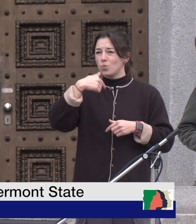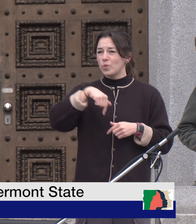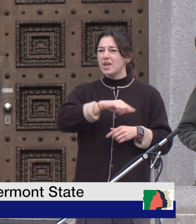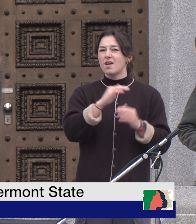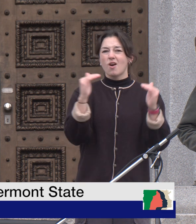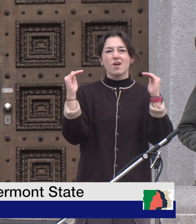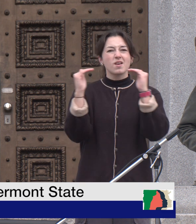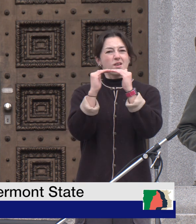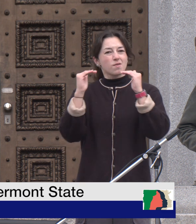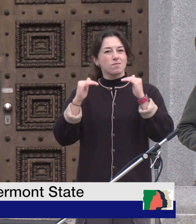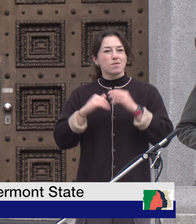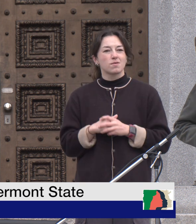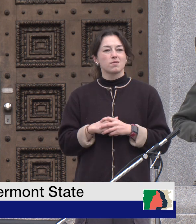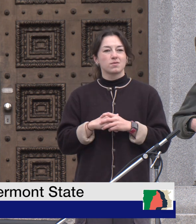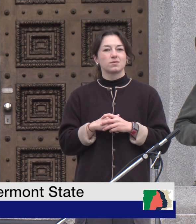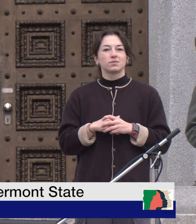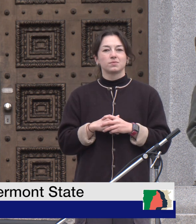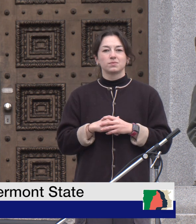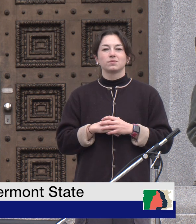equals.